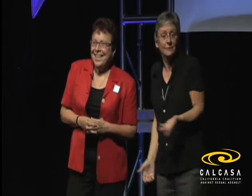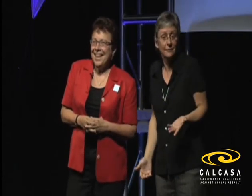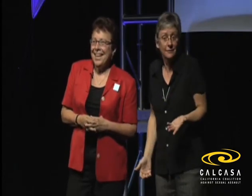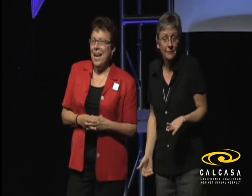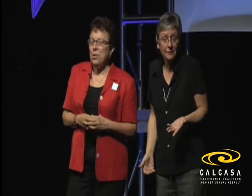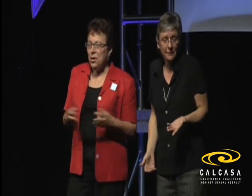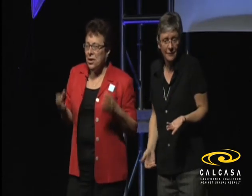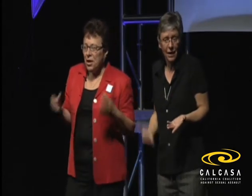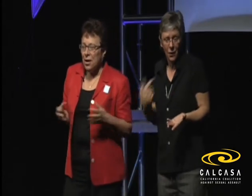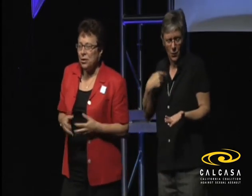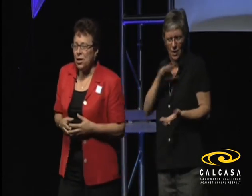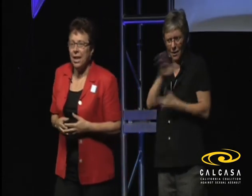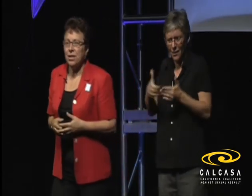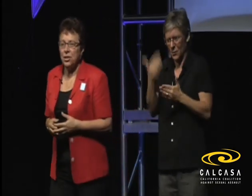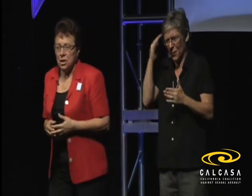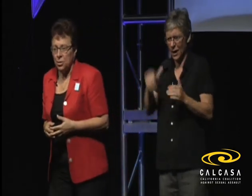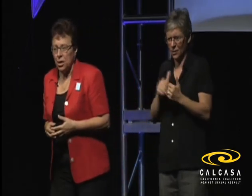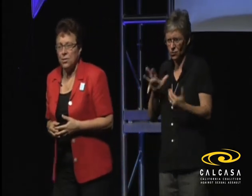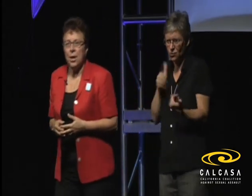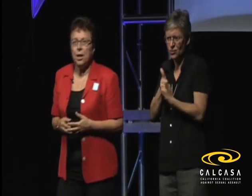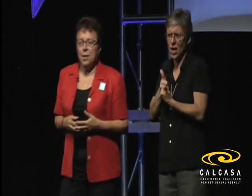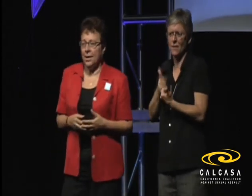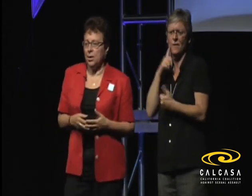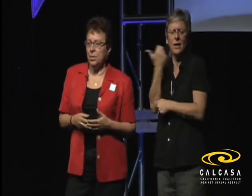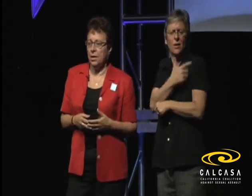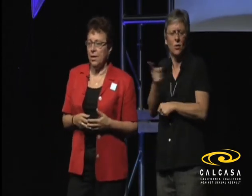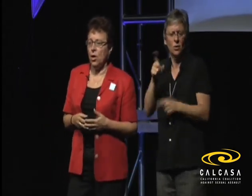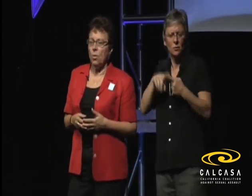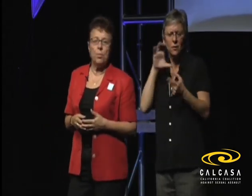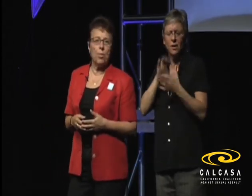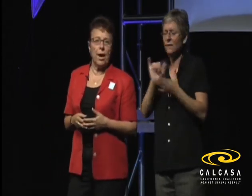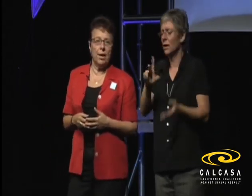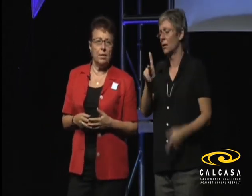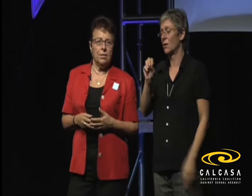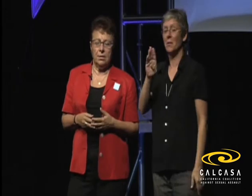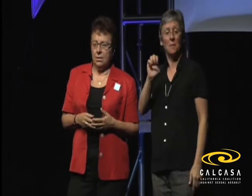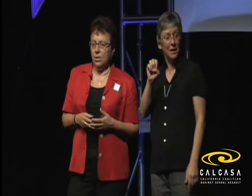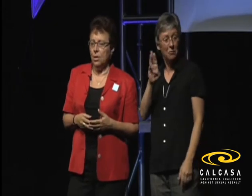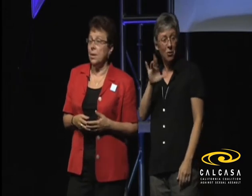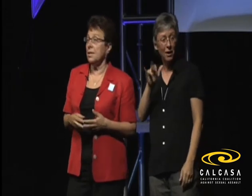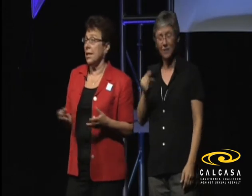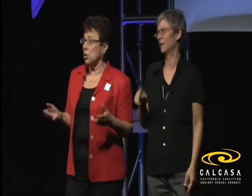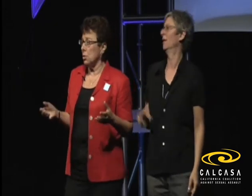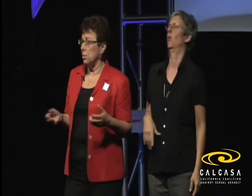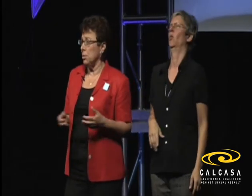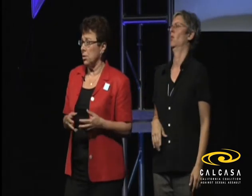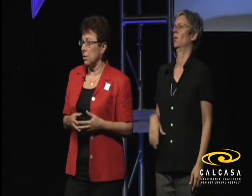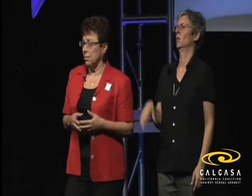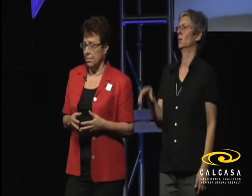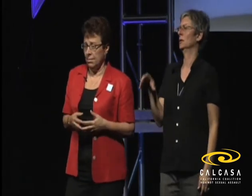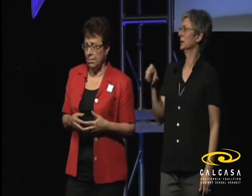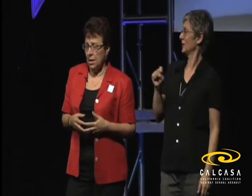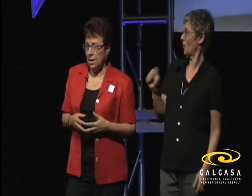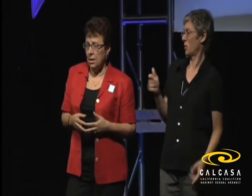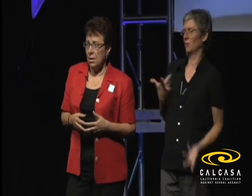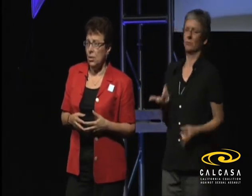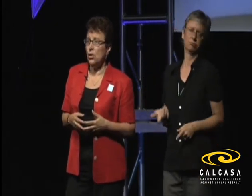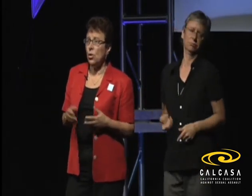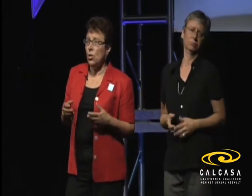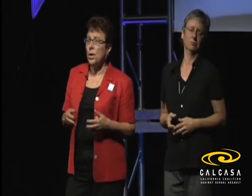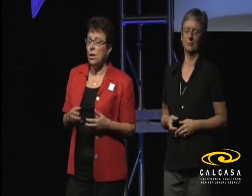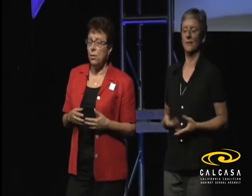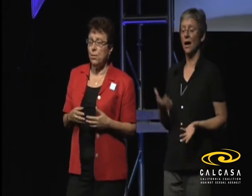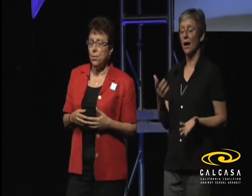And we all know how challenging it was for anybody to believe that Kobe Bryant could have been a sexual abuser.